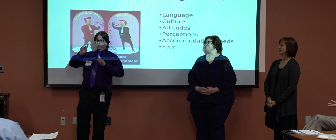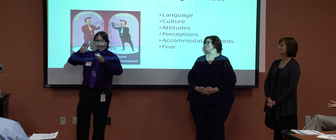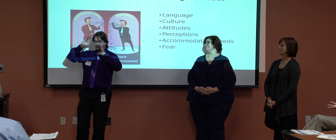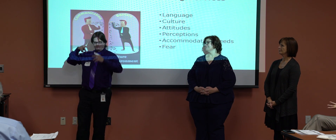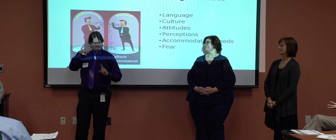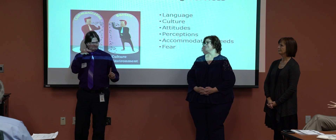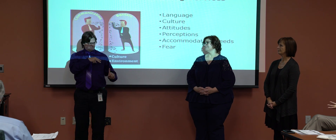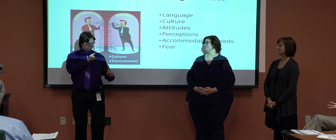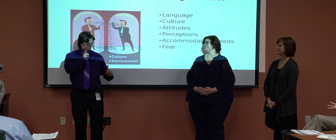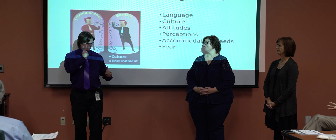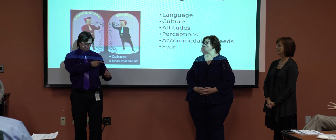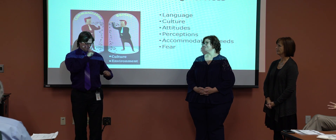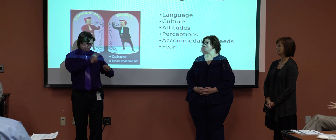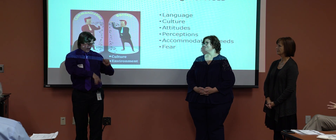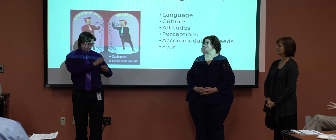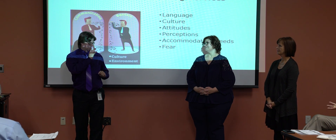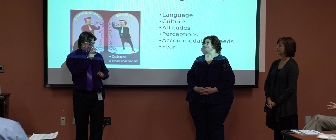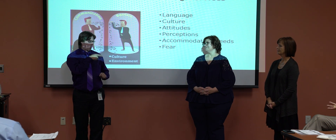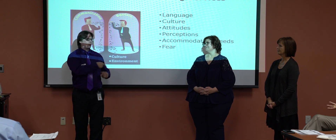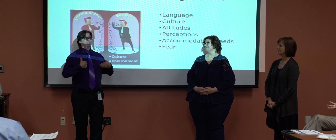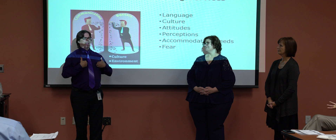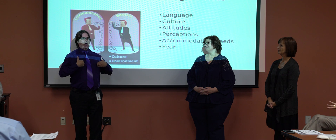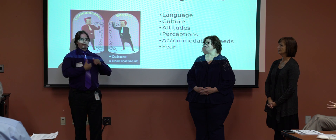they didn't know at the time what that looked like.